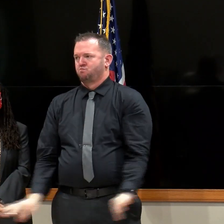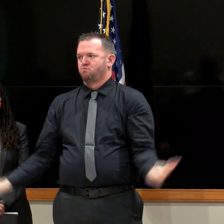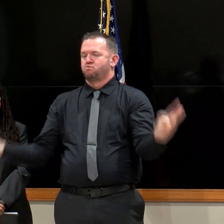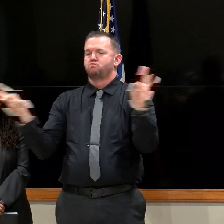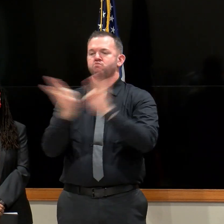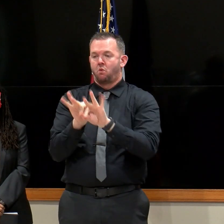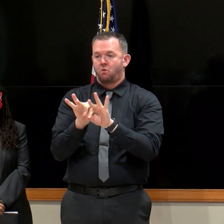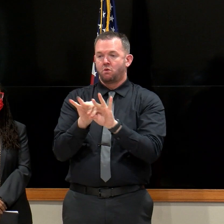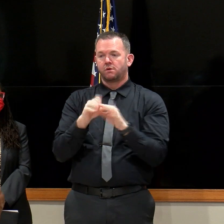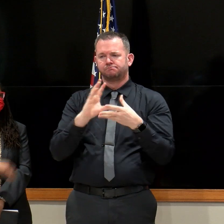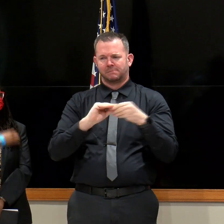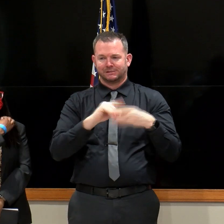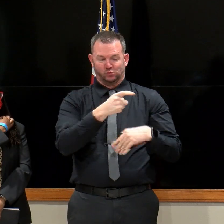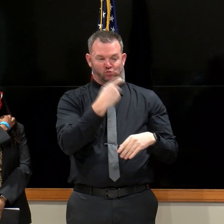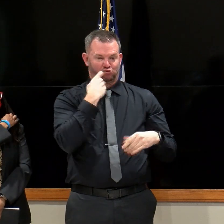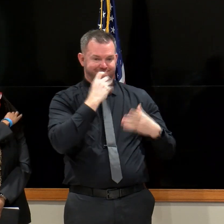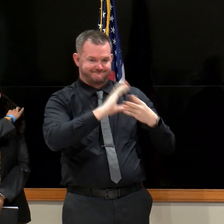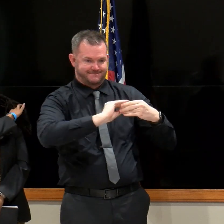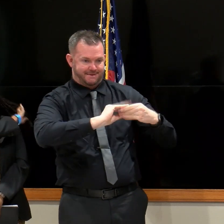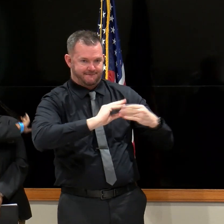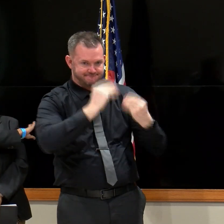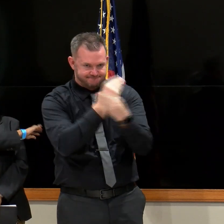that you just delivered, which I share with